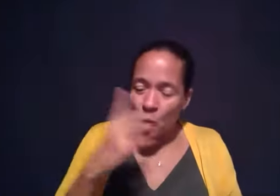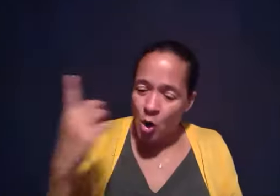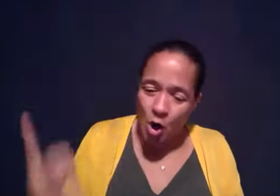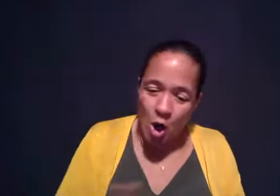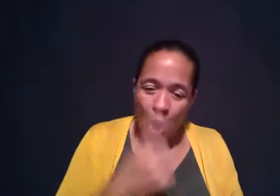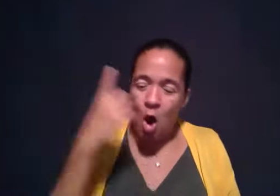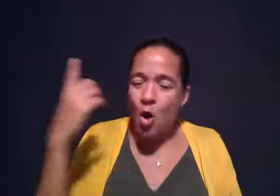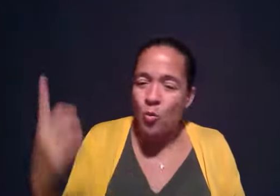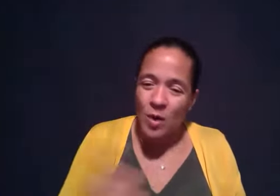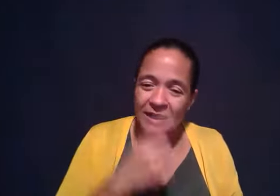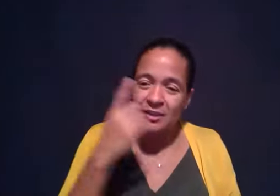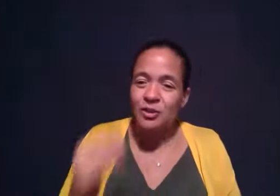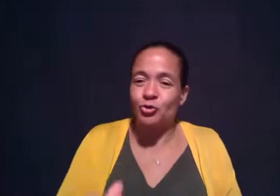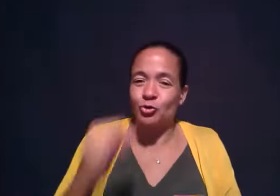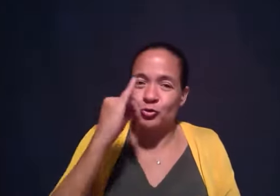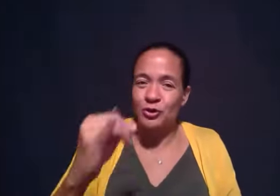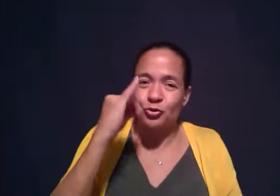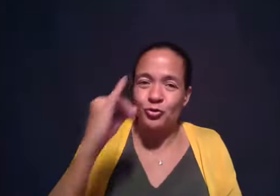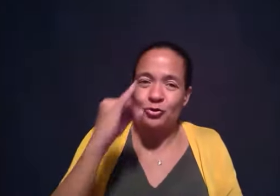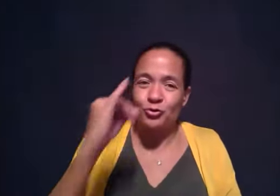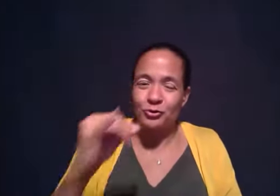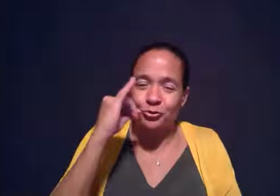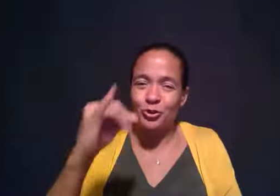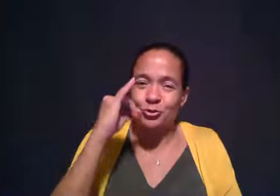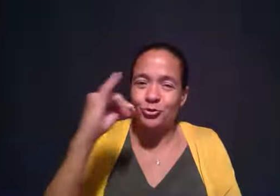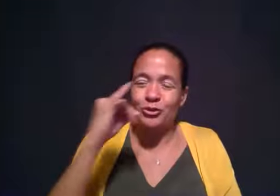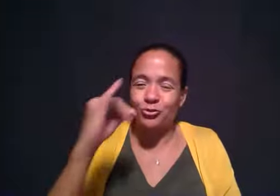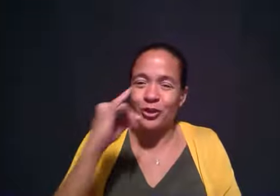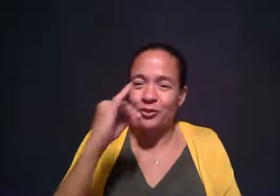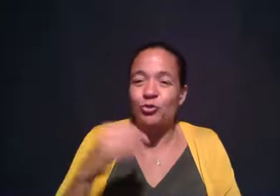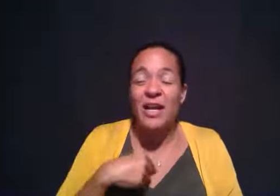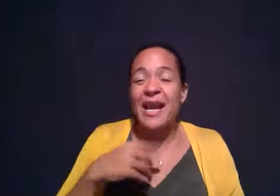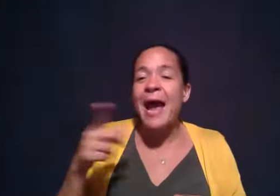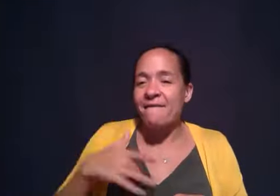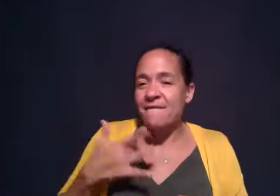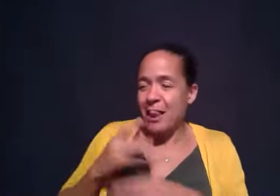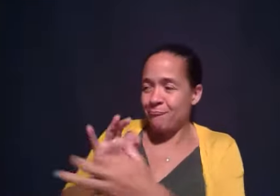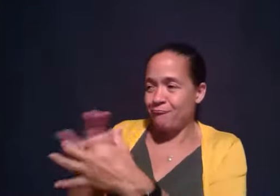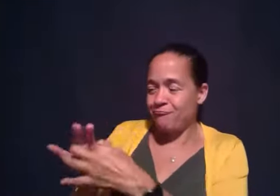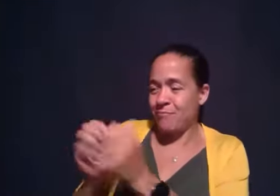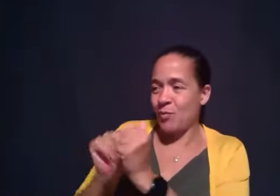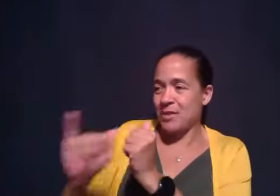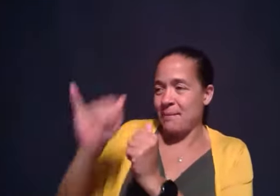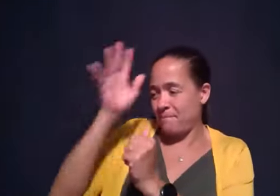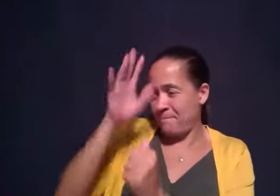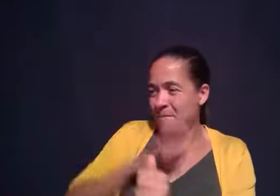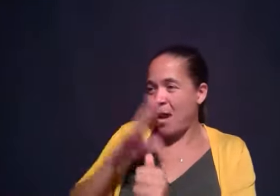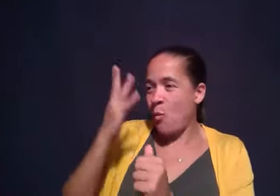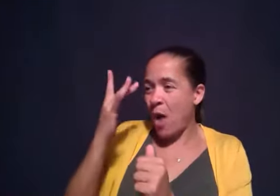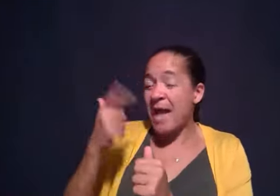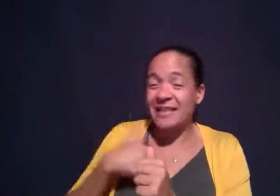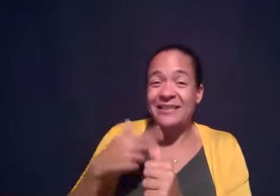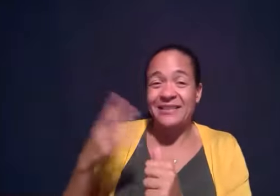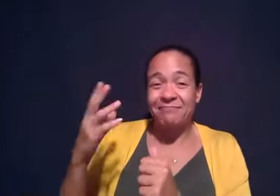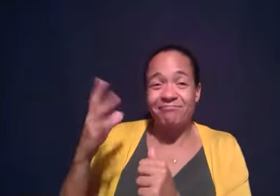into something. And I knew what this guy was talking about because I'd been living it night after night after night. And he explained what happened